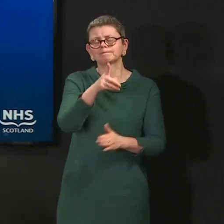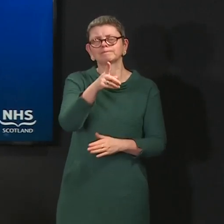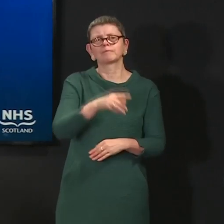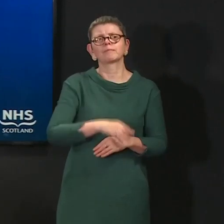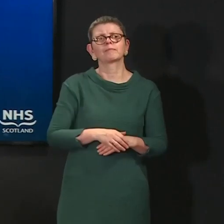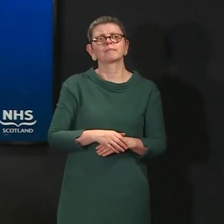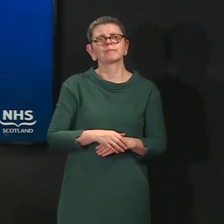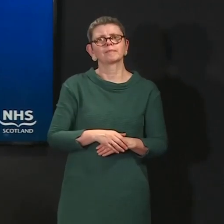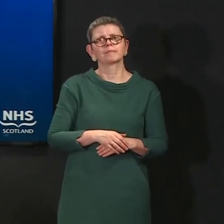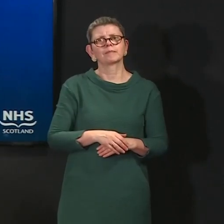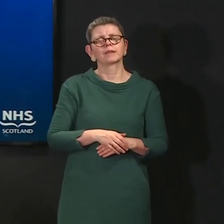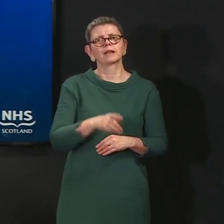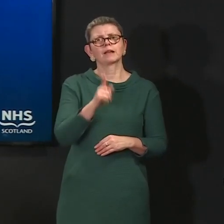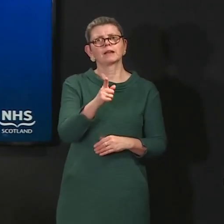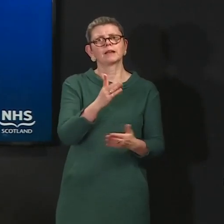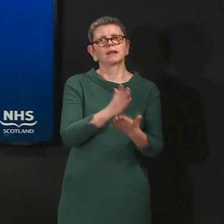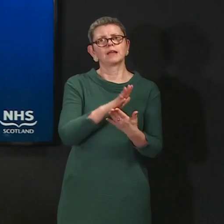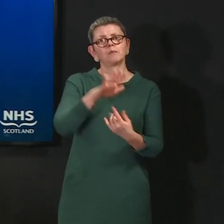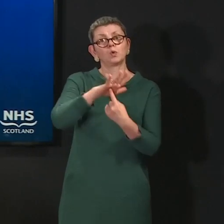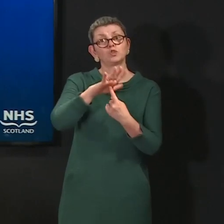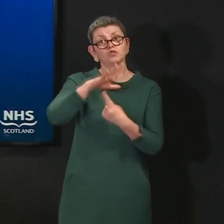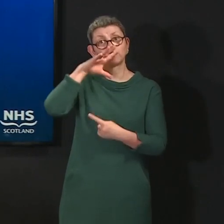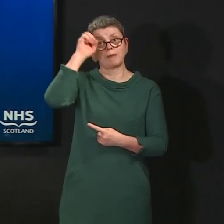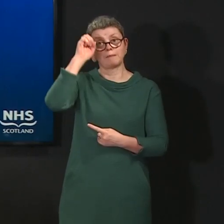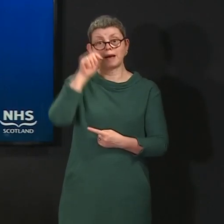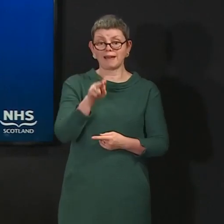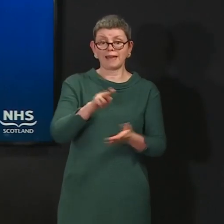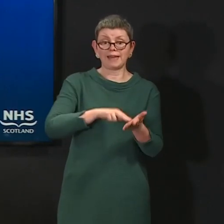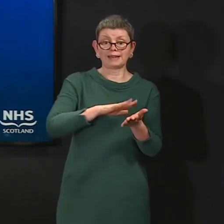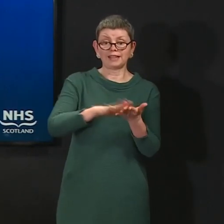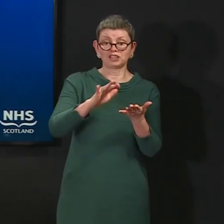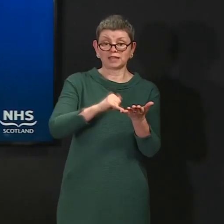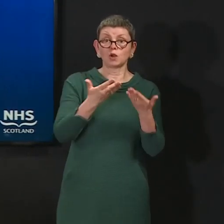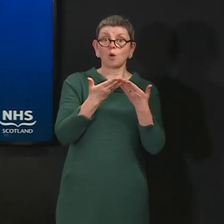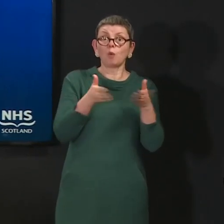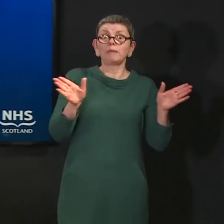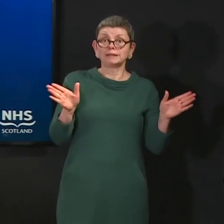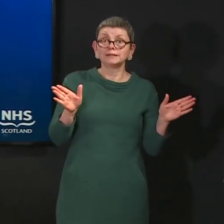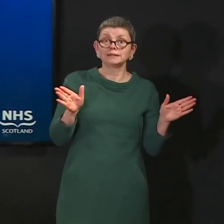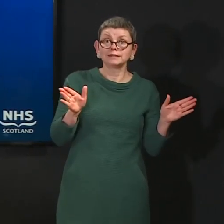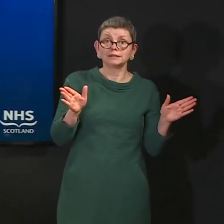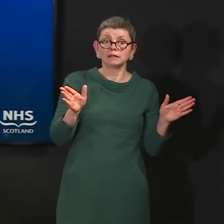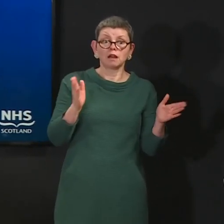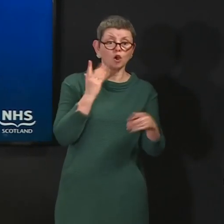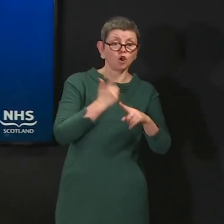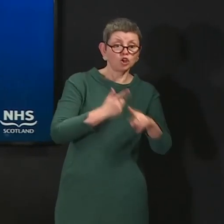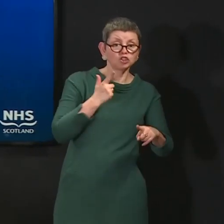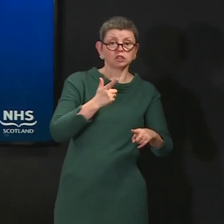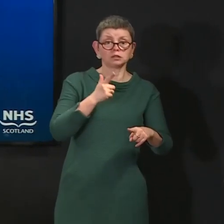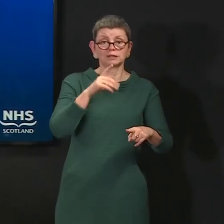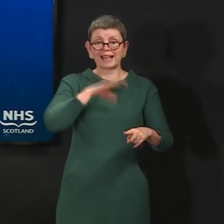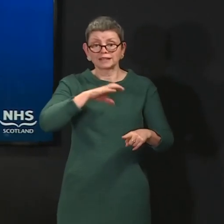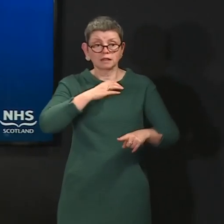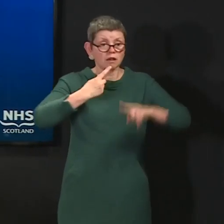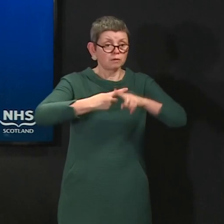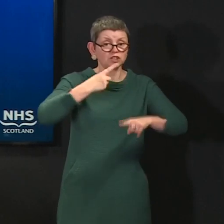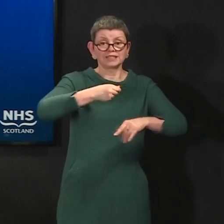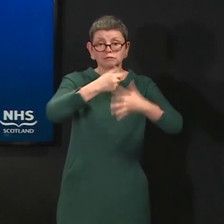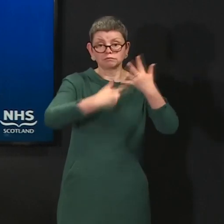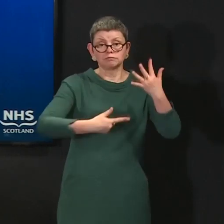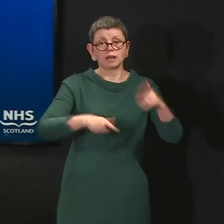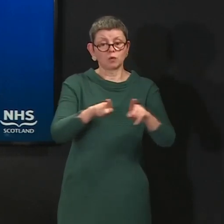course, is to remember that the NHS is open. It is open for urgent, for cancer, for emergency, and